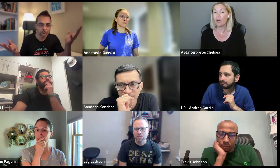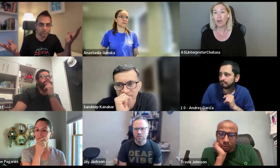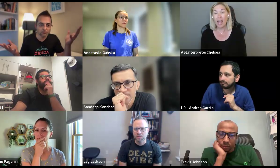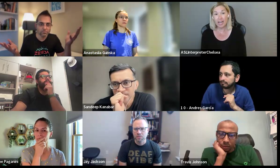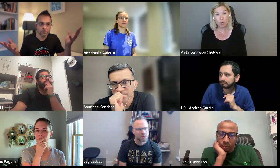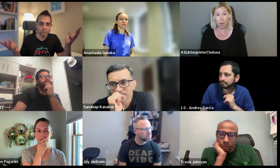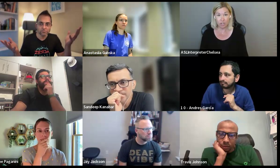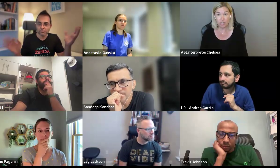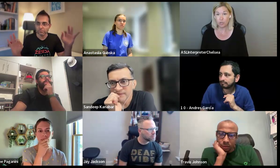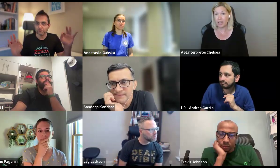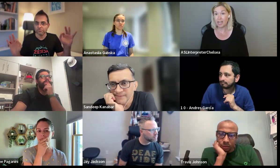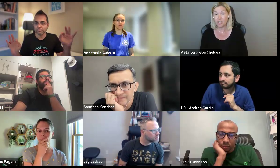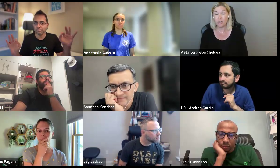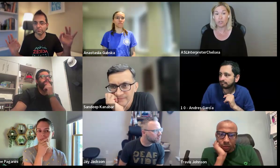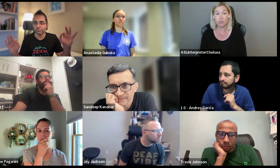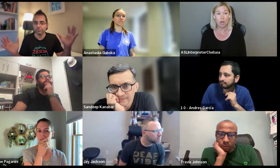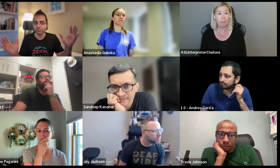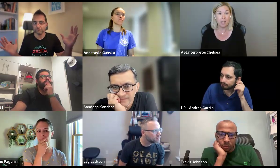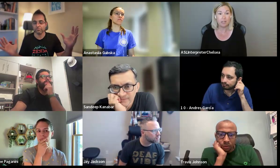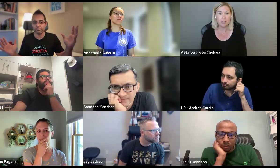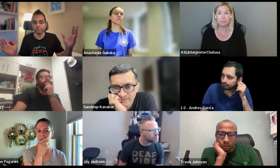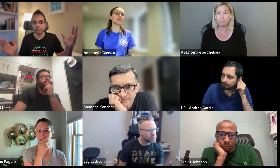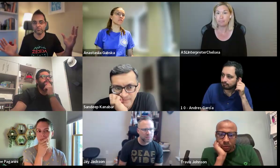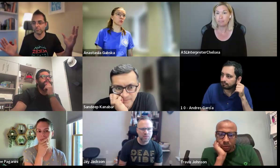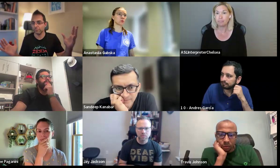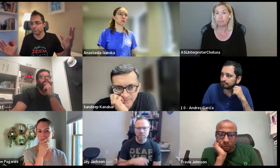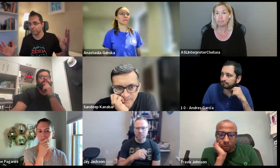Are there any questions related to those two topics?